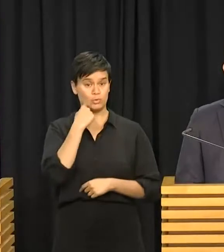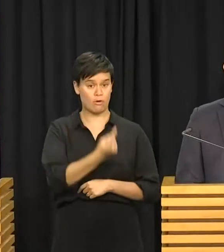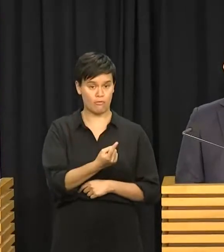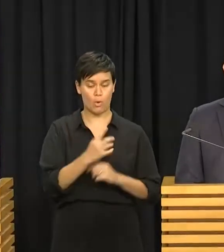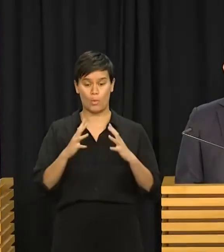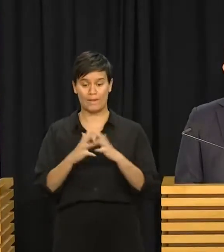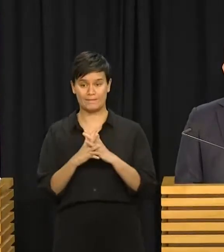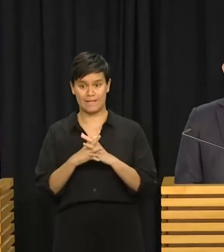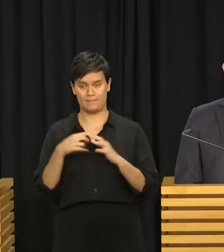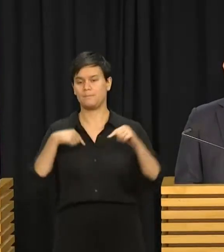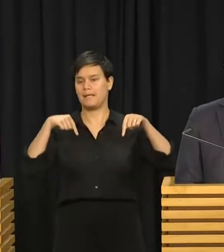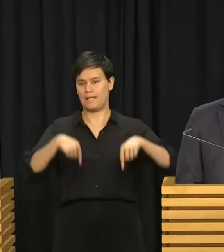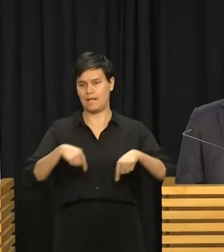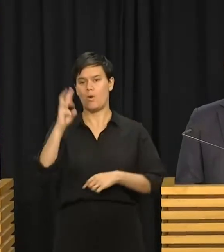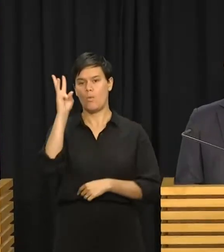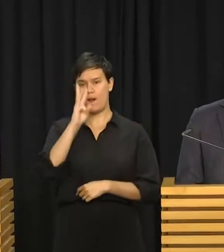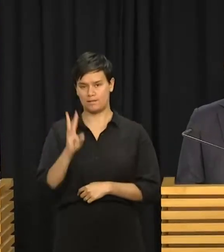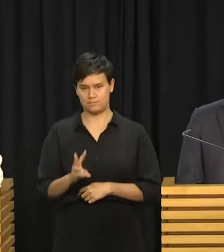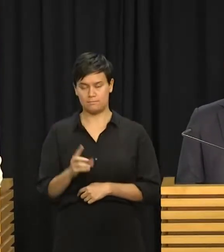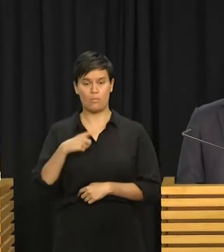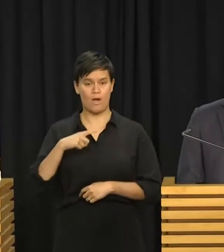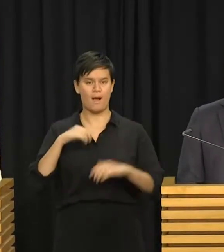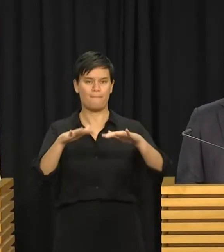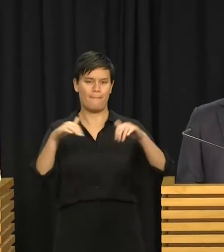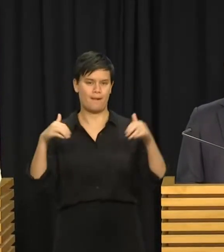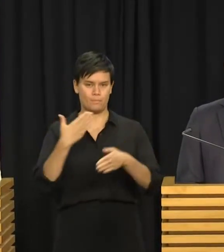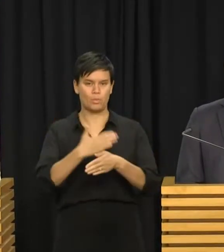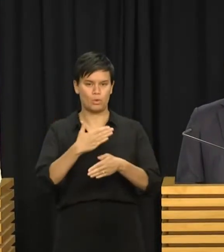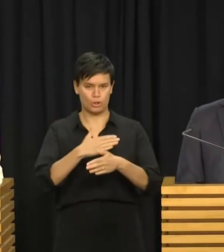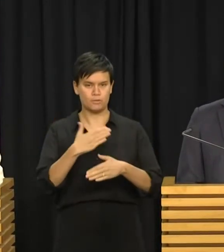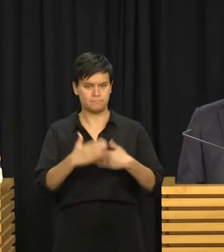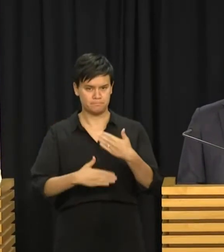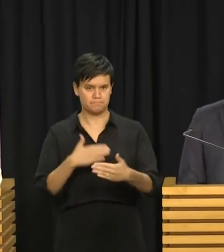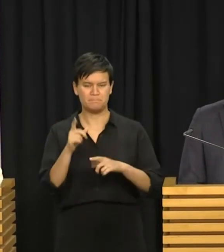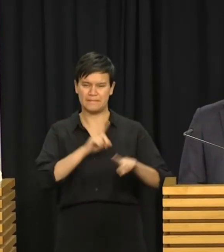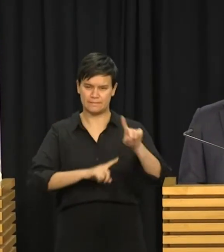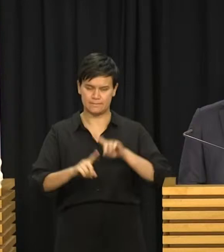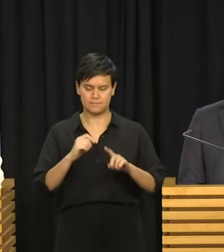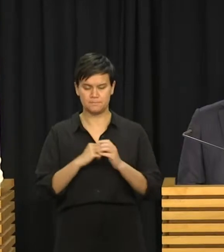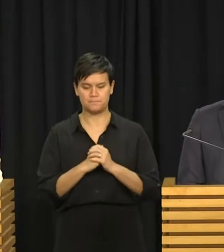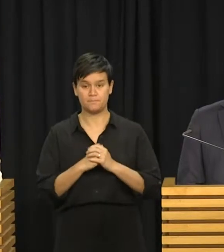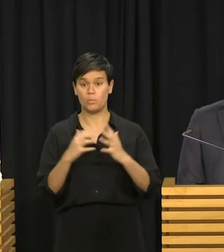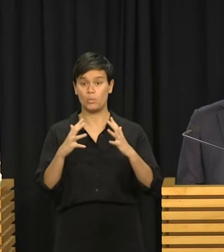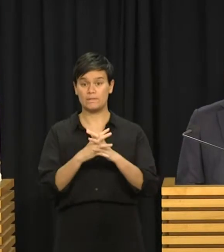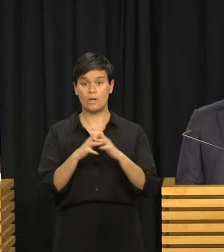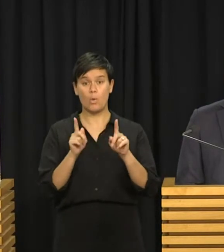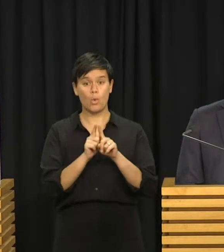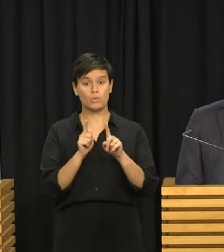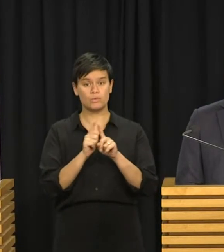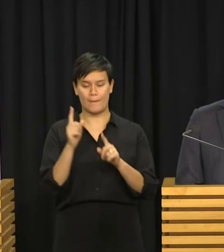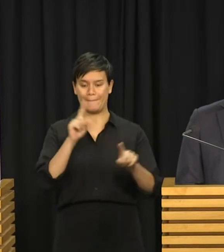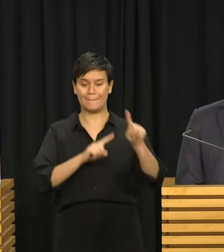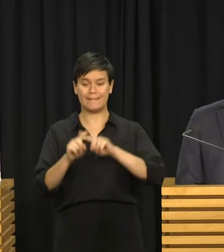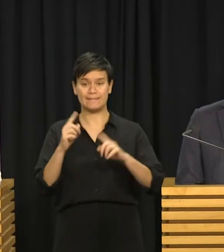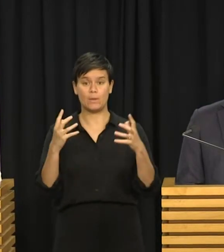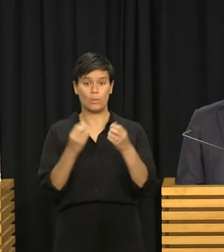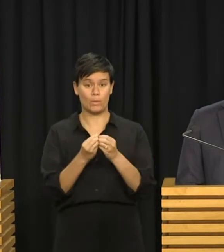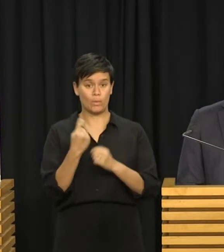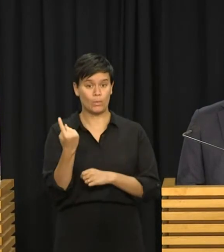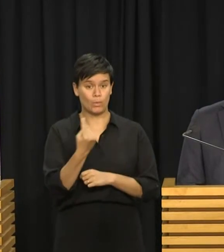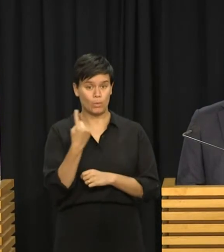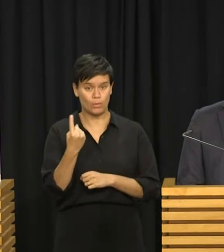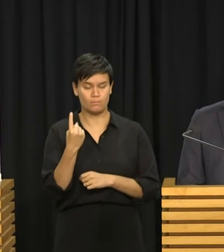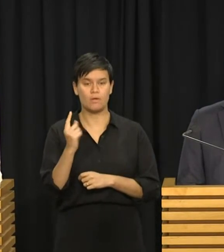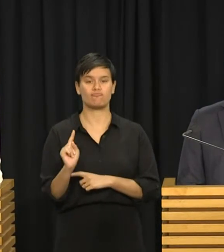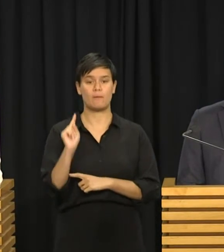Wednesday, I'm in Wellington for the House and Cabinet Committees. Also on Wednesday, I'll take part in a roundtable discussion hosted by the Prime Minister